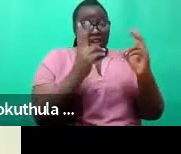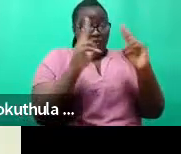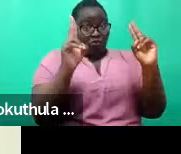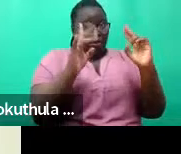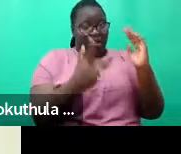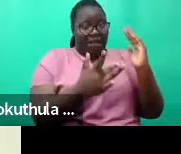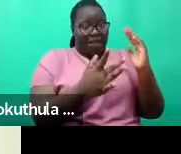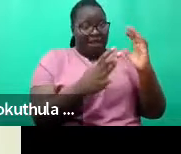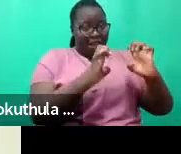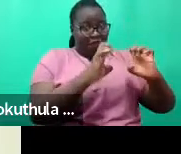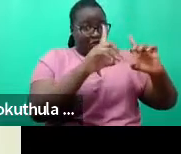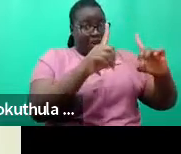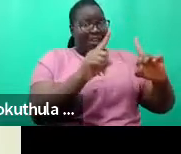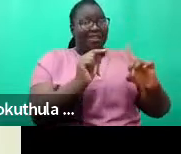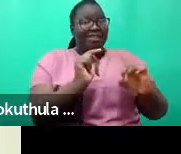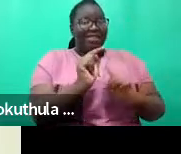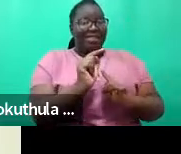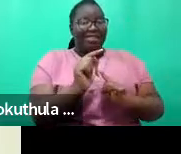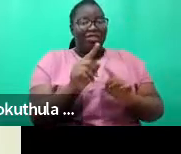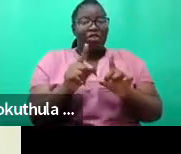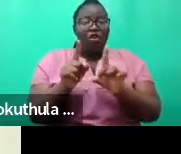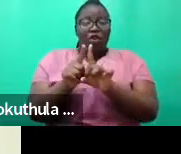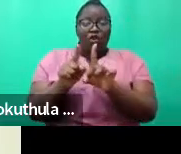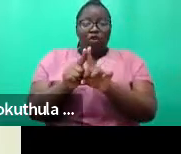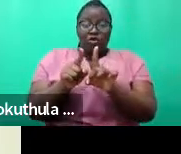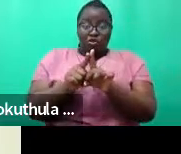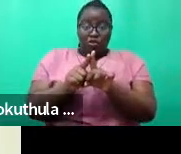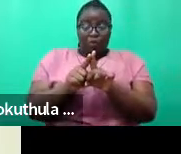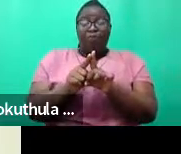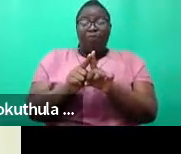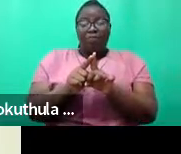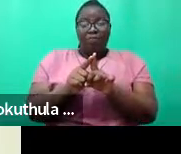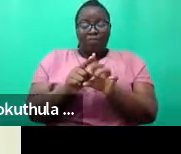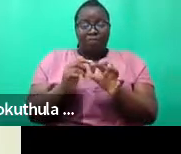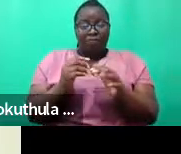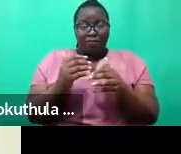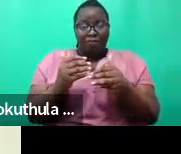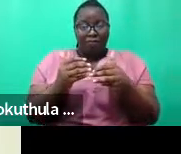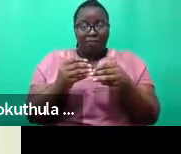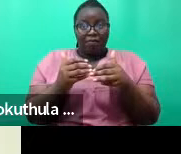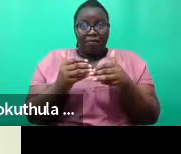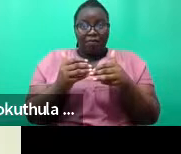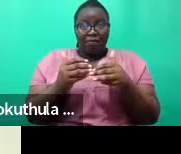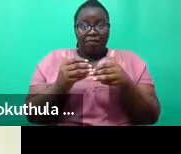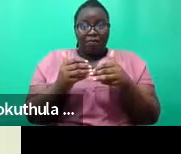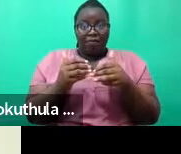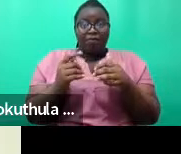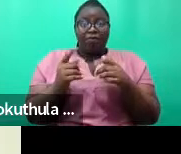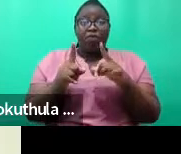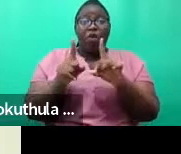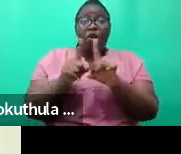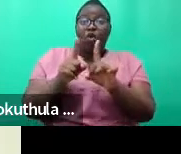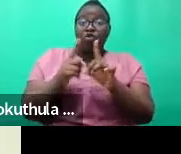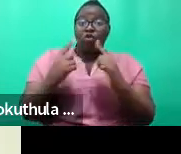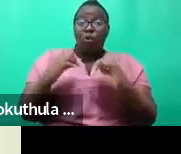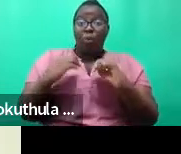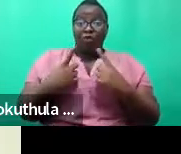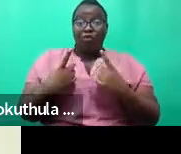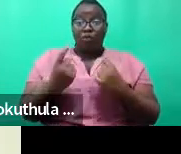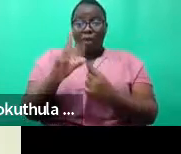and expeditiously so, right? And we also believe that with careful